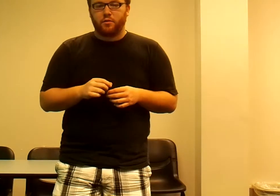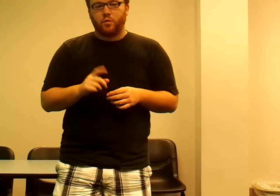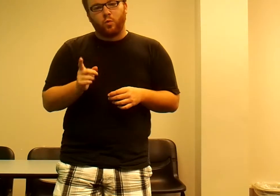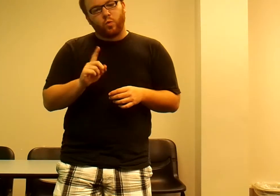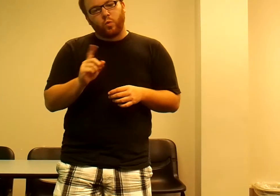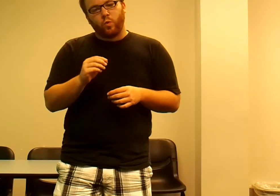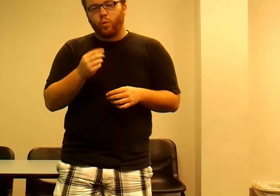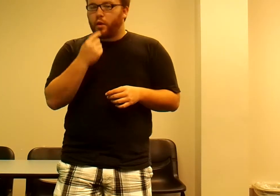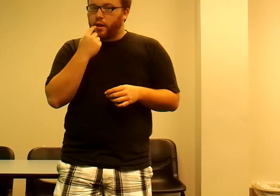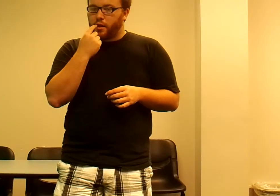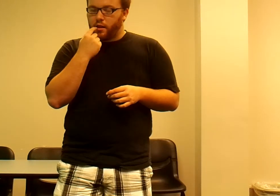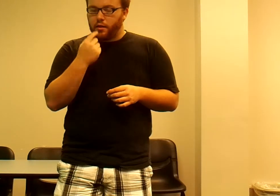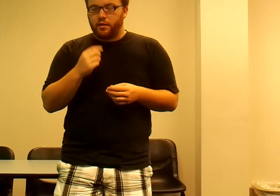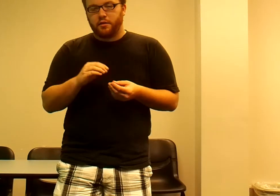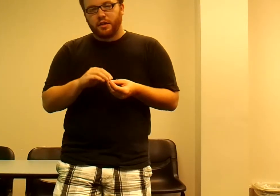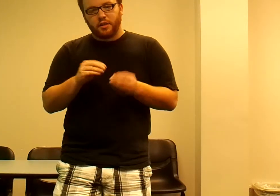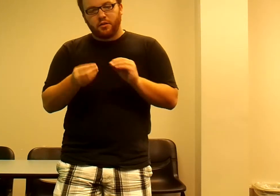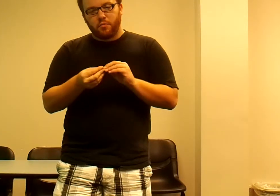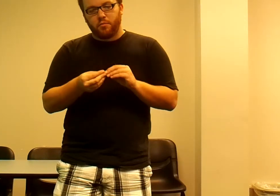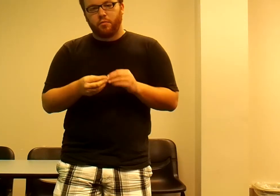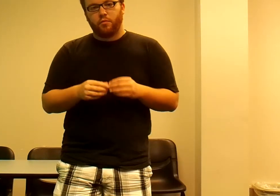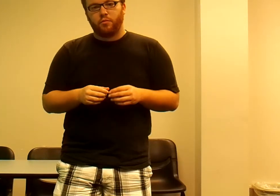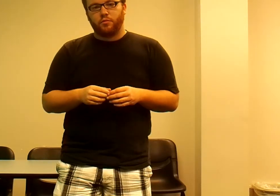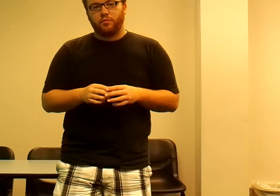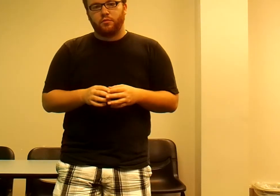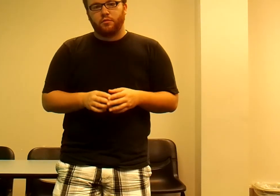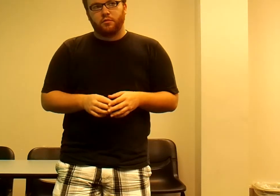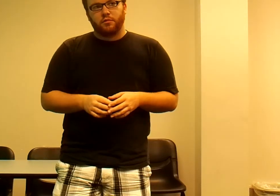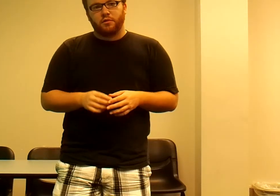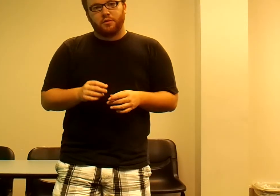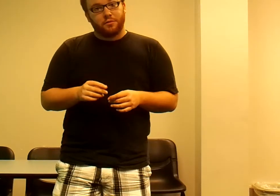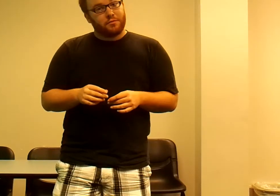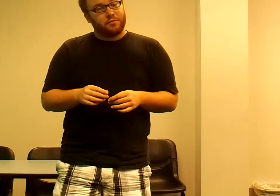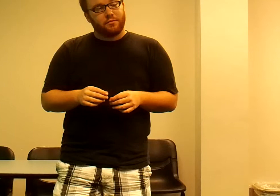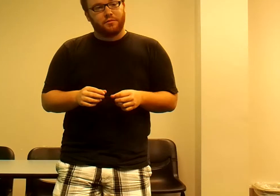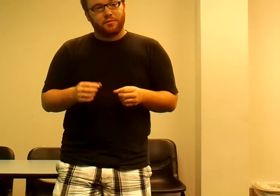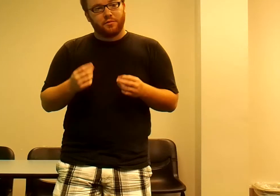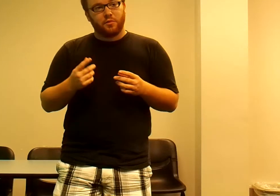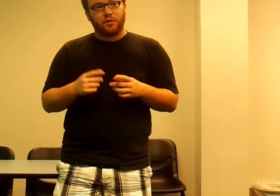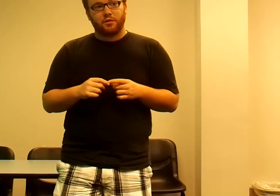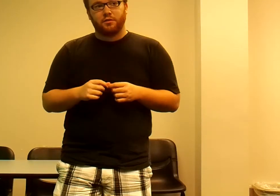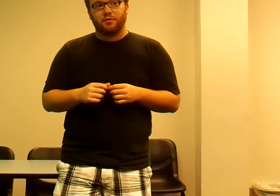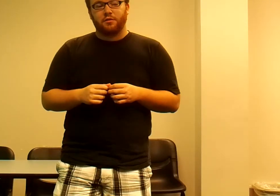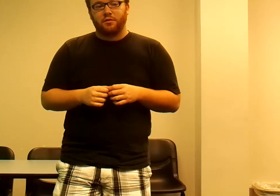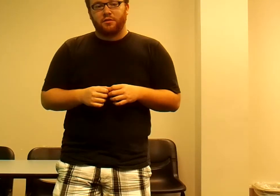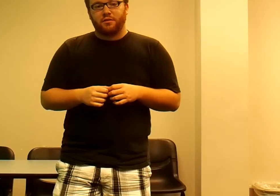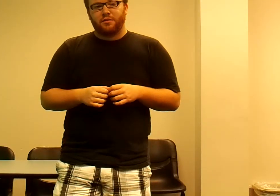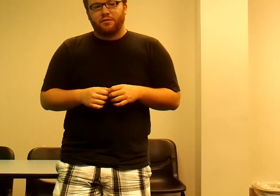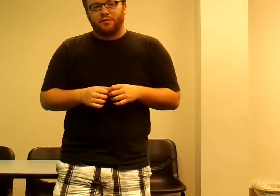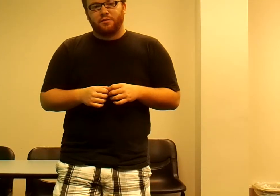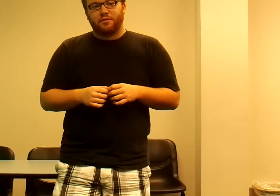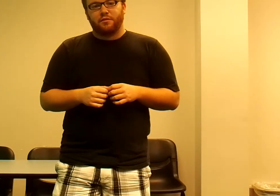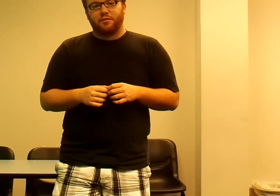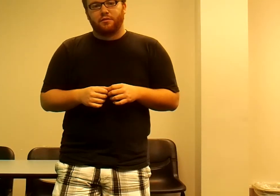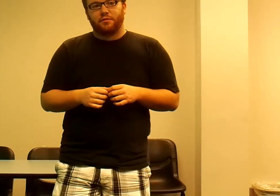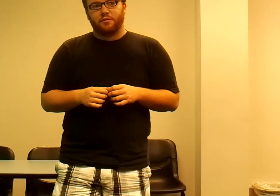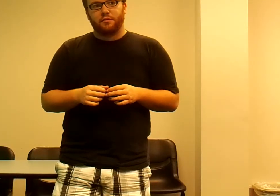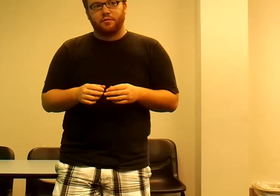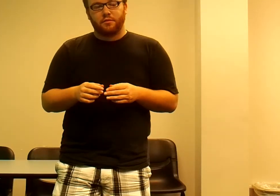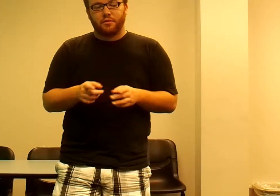more intensely. You'll really have a surprise, I think, in this lesson. So in between times, you'll be rubbing your tongue off so